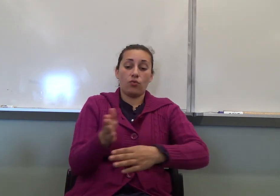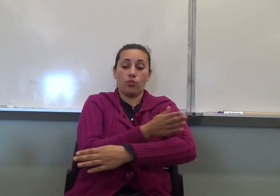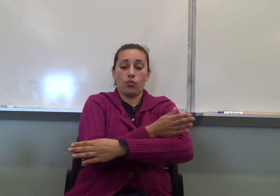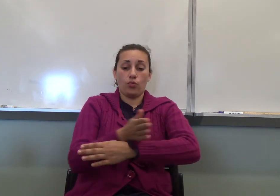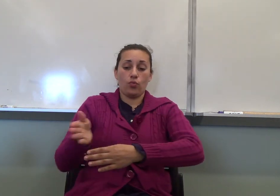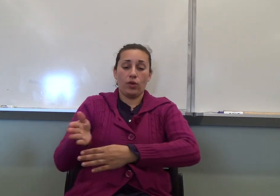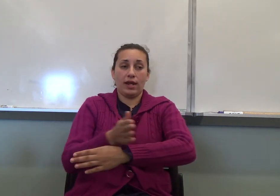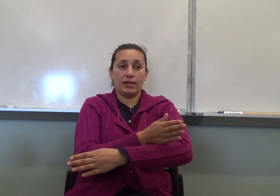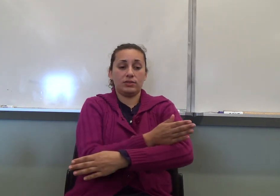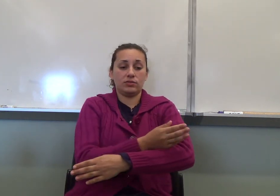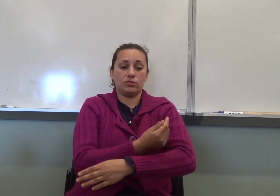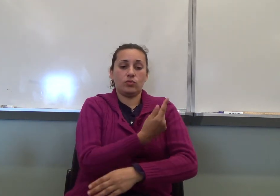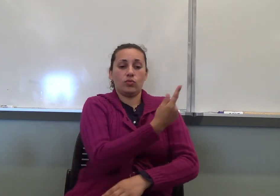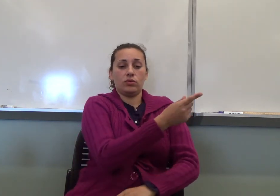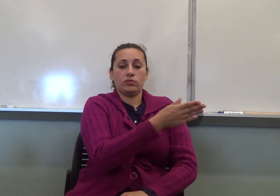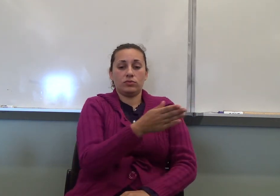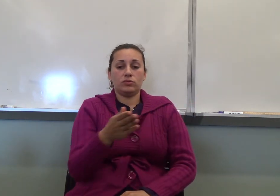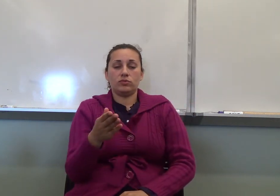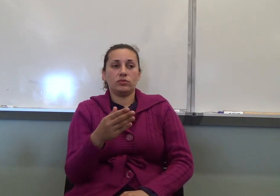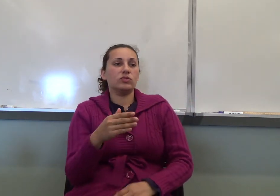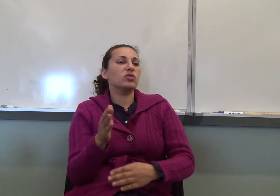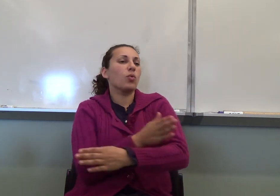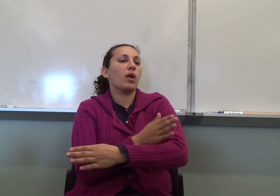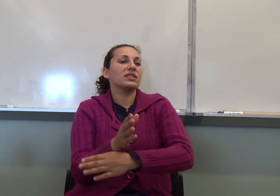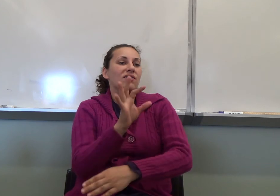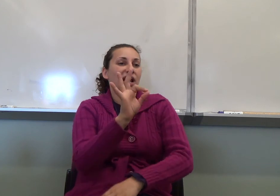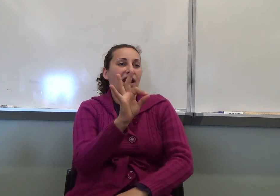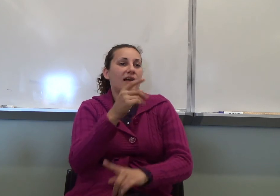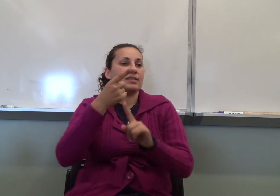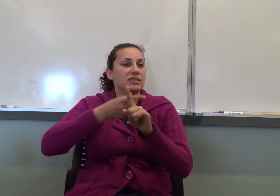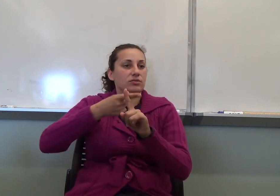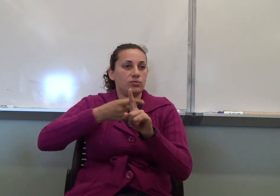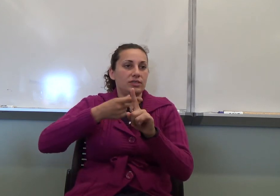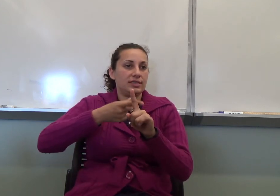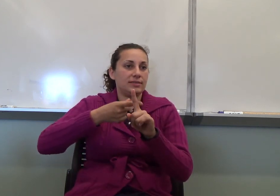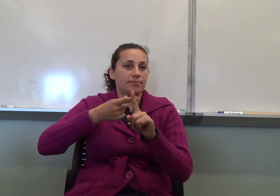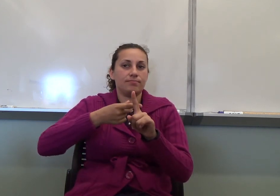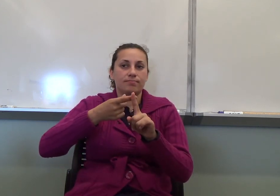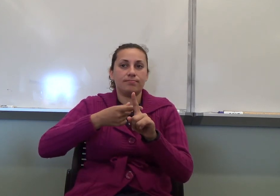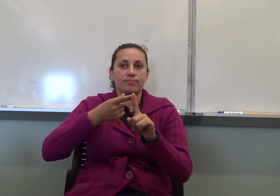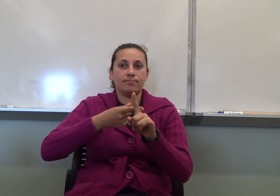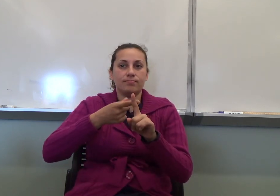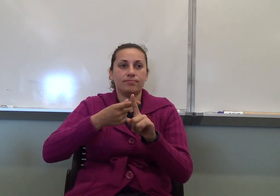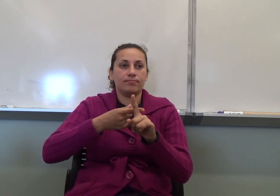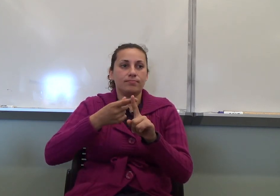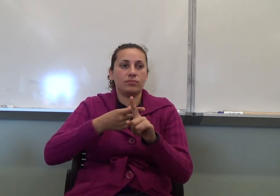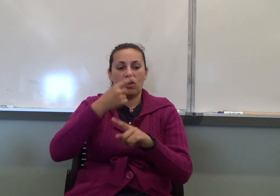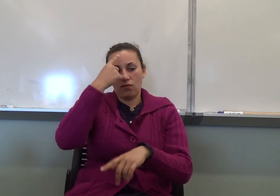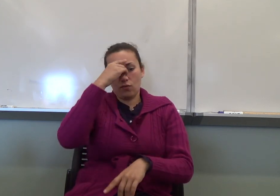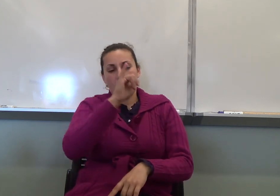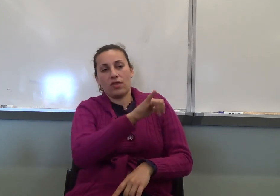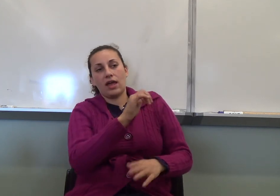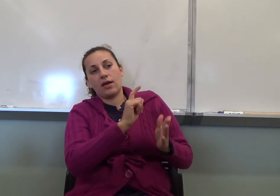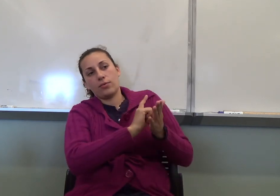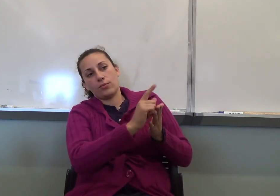10 is 9 degrees. That's a 9-degree range for that particular week. Okay?